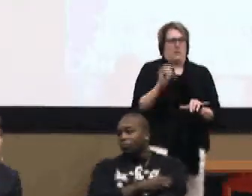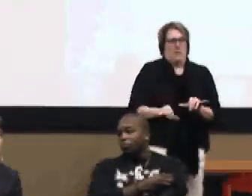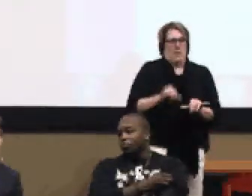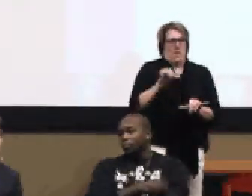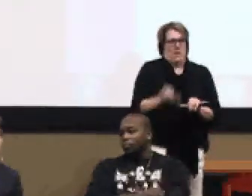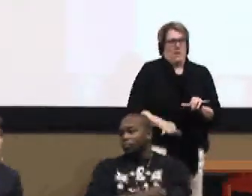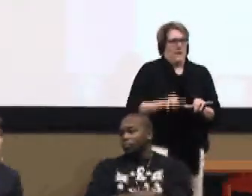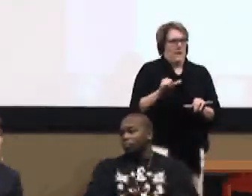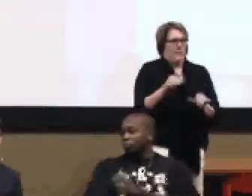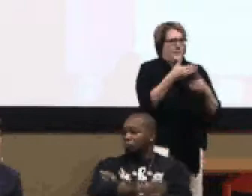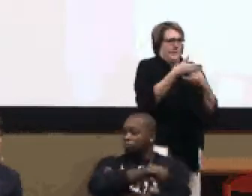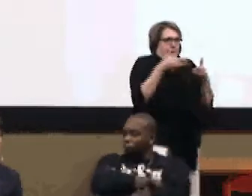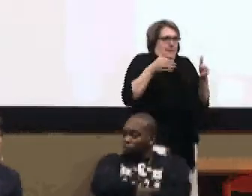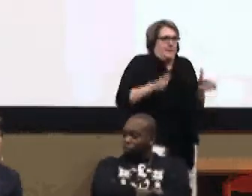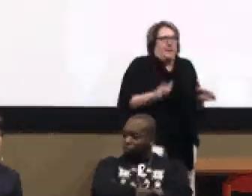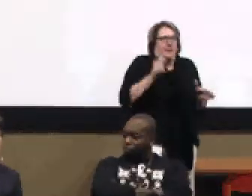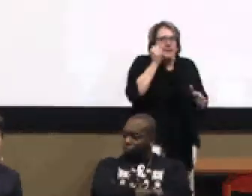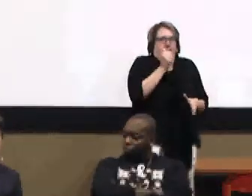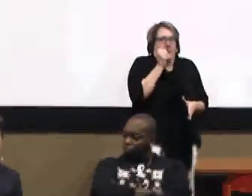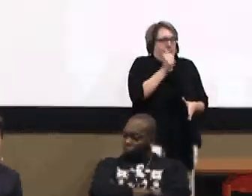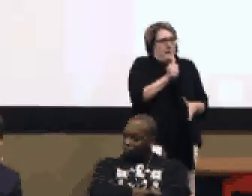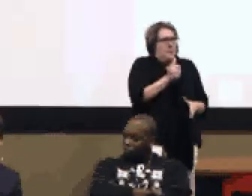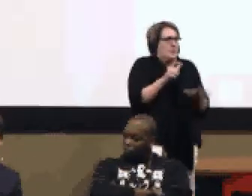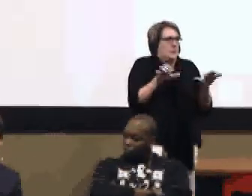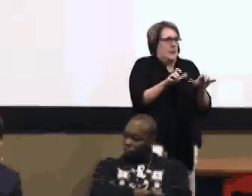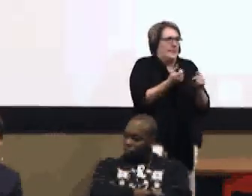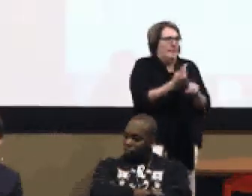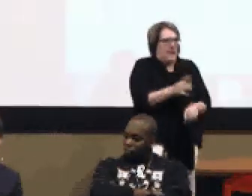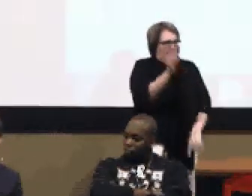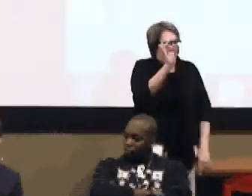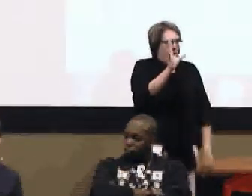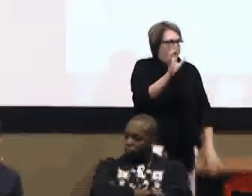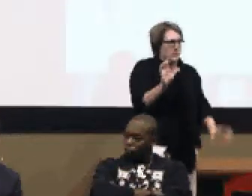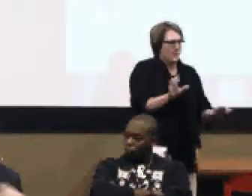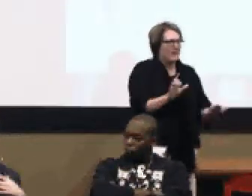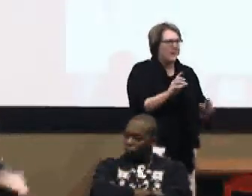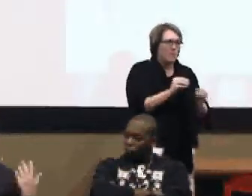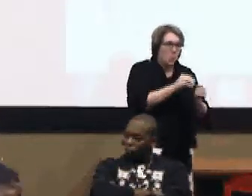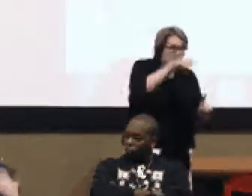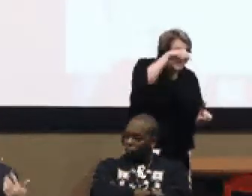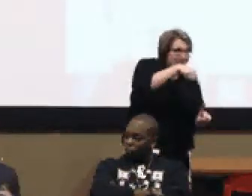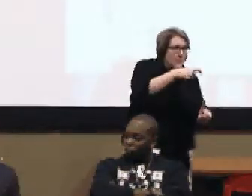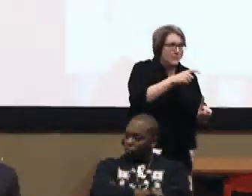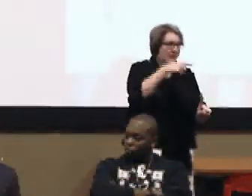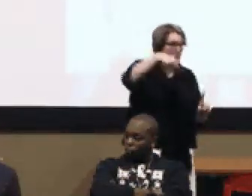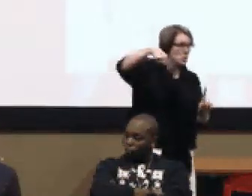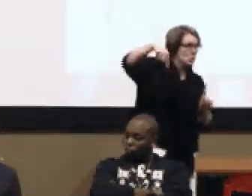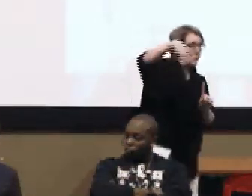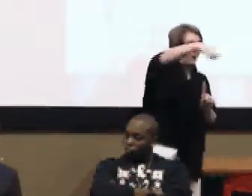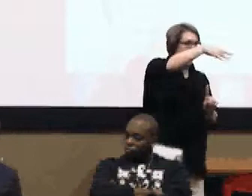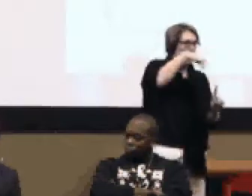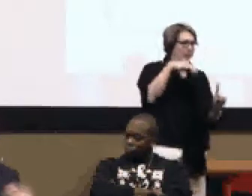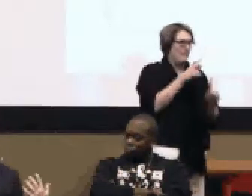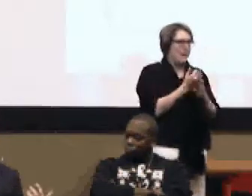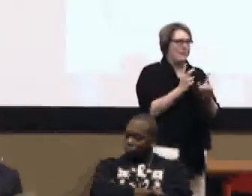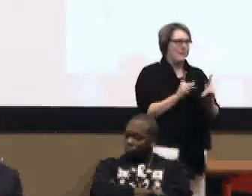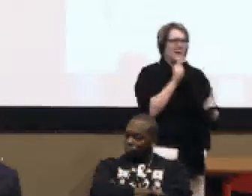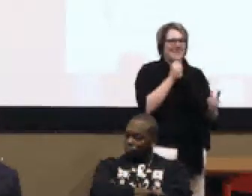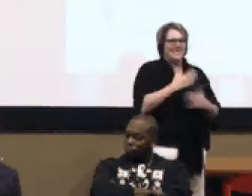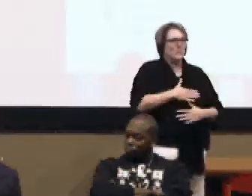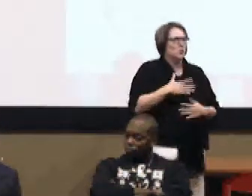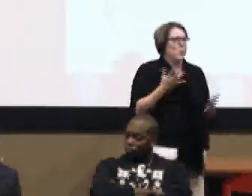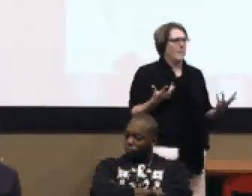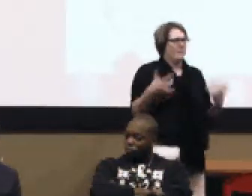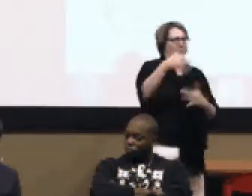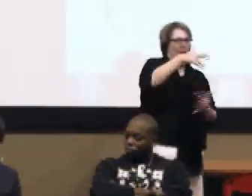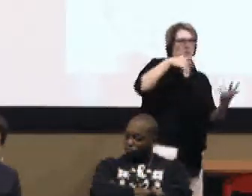cubicle all day, every day, doing something that I hated doing, and more specifically being surrounded by people that I didn't enjoy being